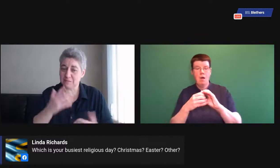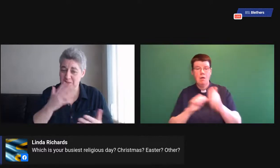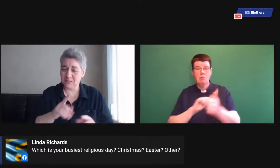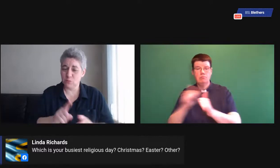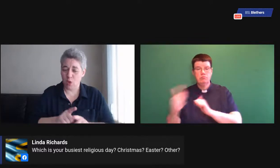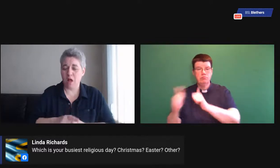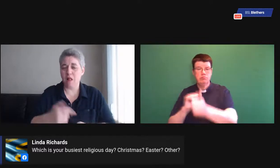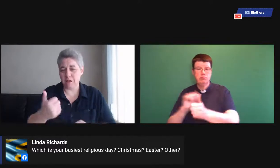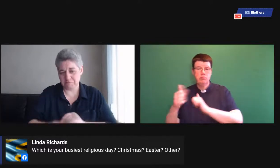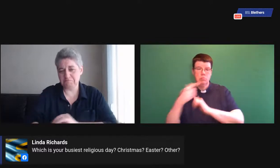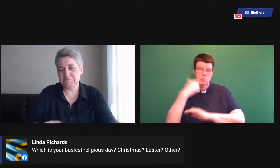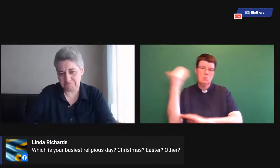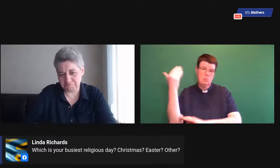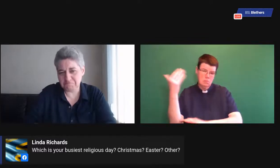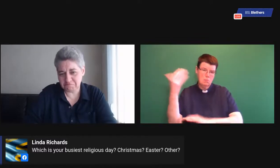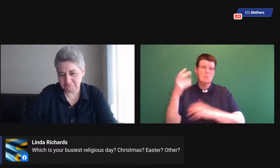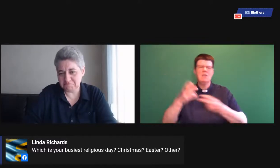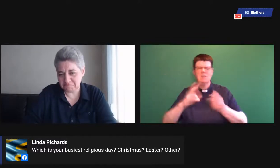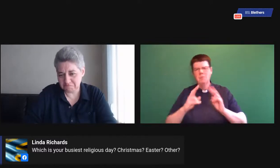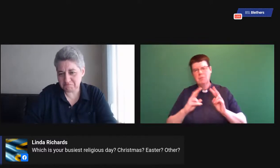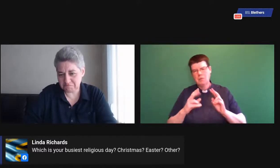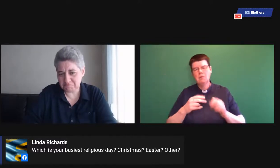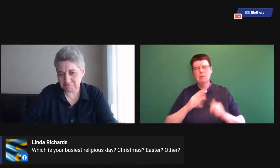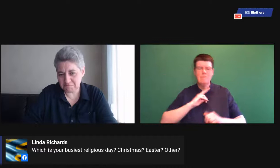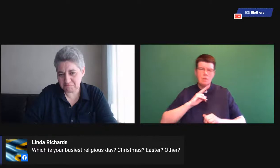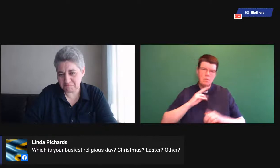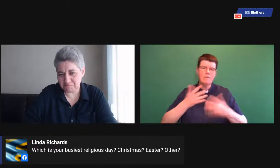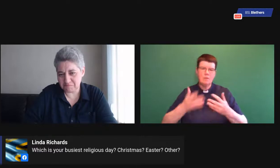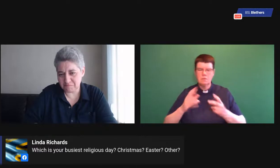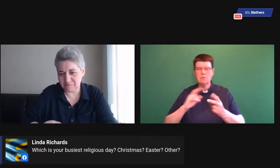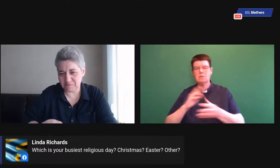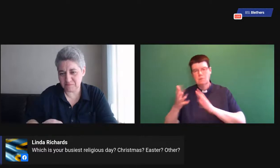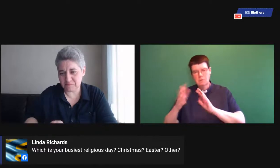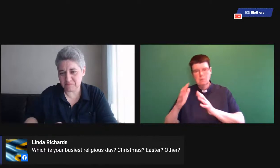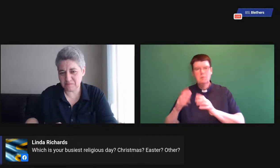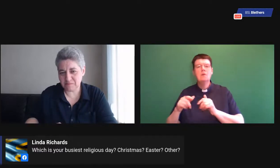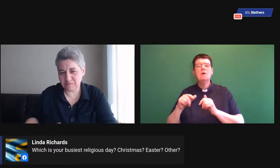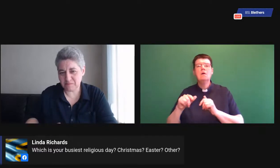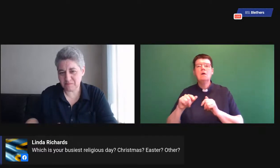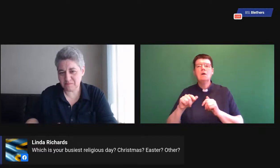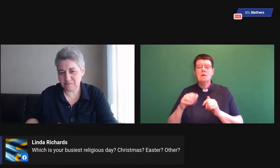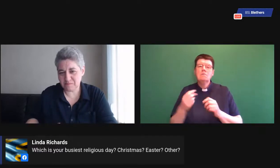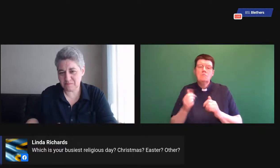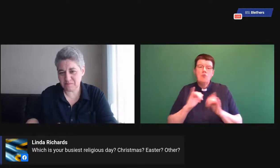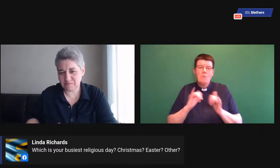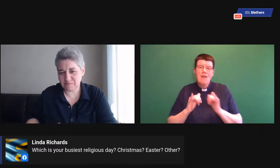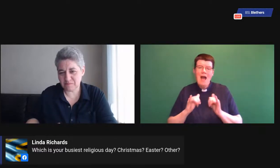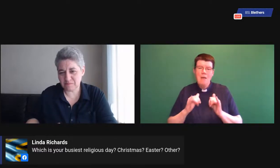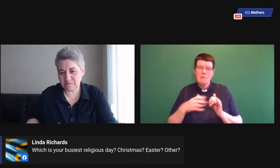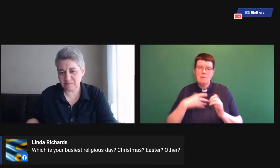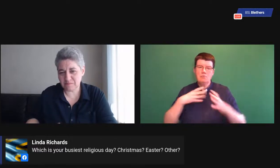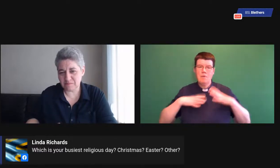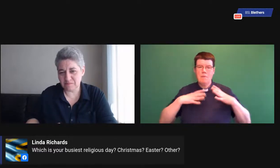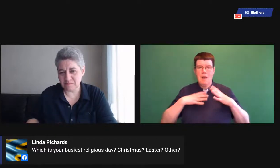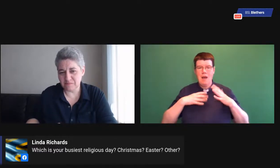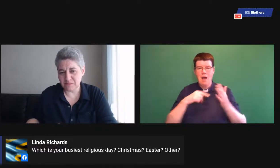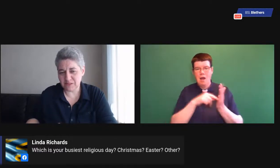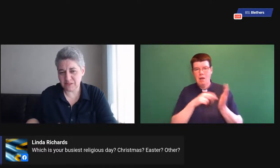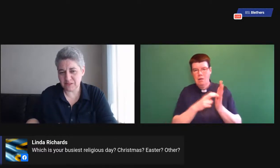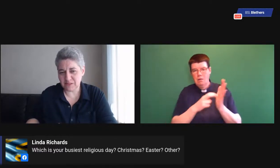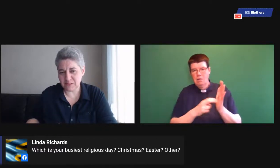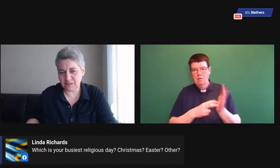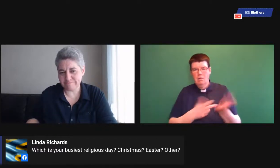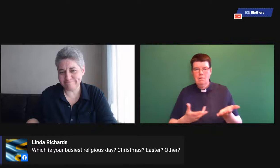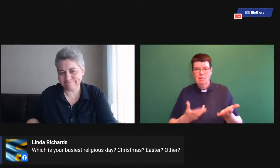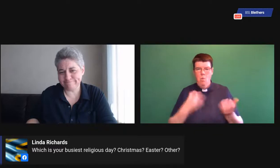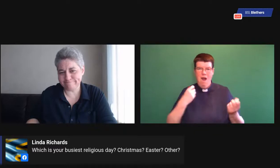and our deaf church and the hearing church, joined together for this event. Obviously, the interpreters was voiceover, so everybody could understand.